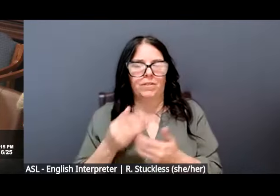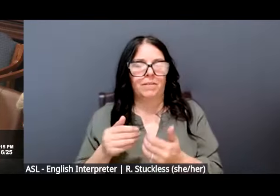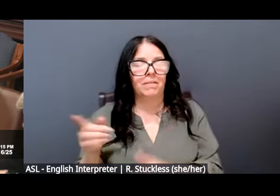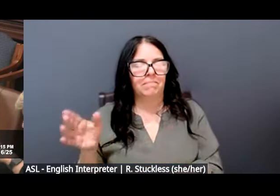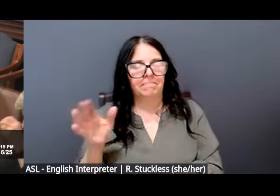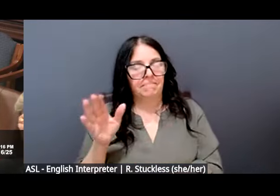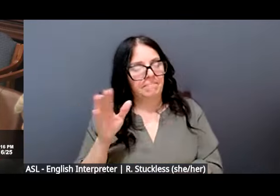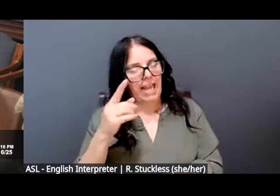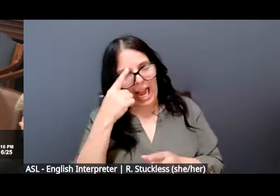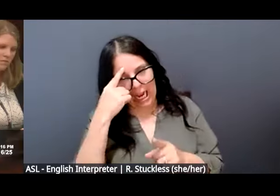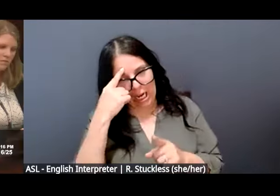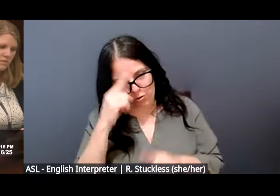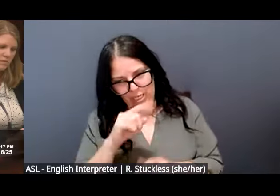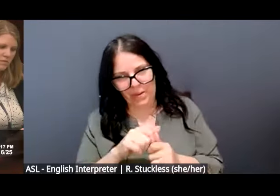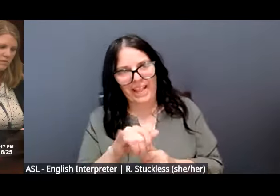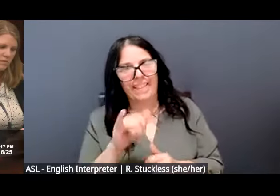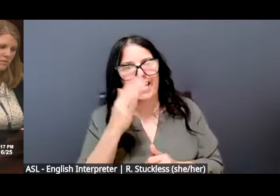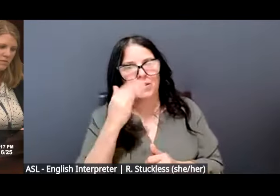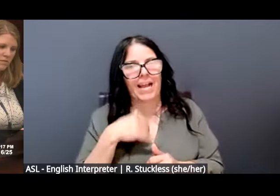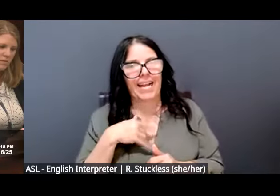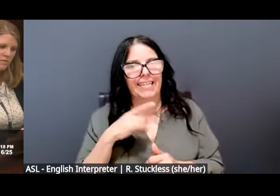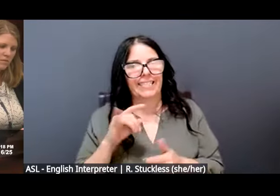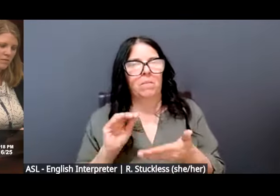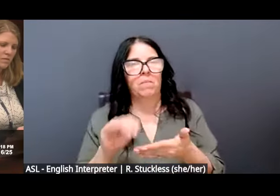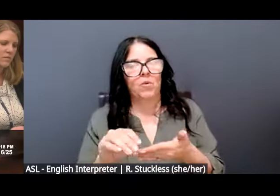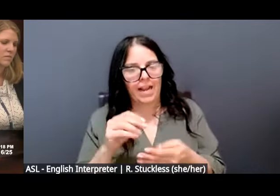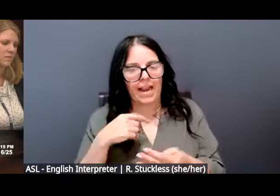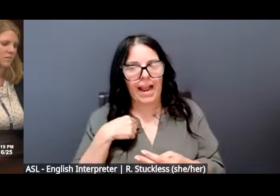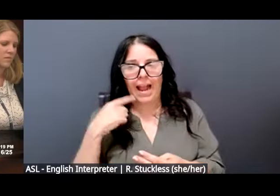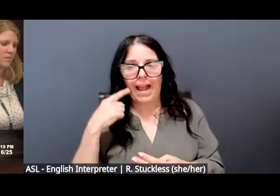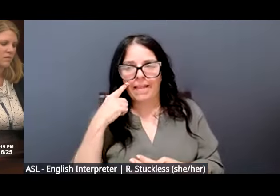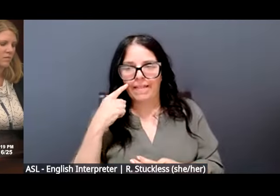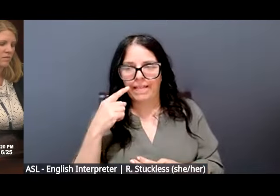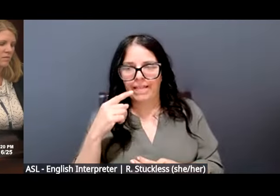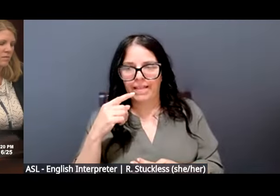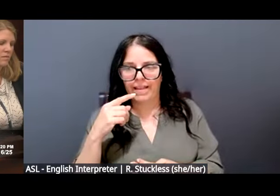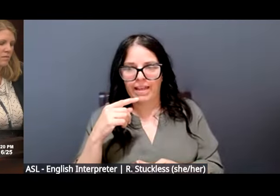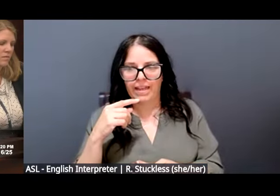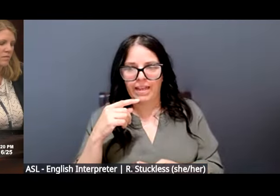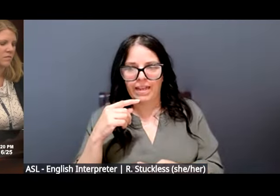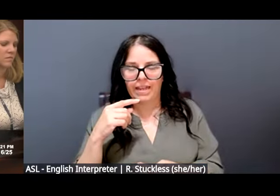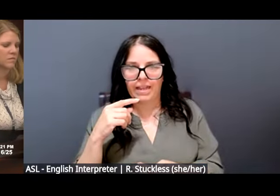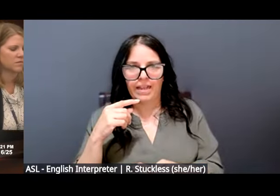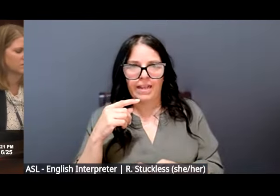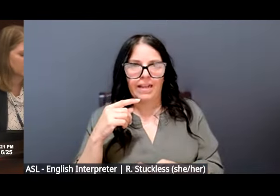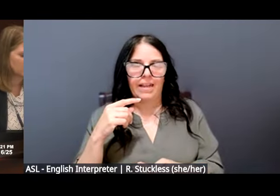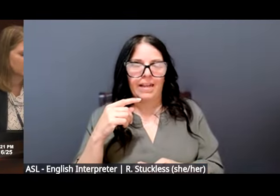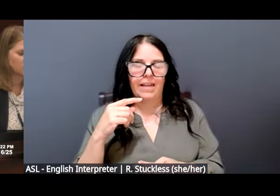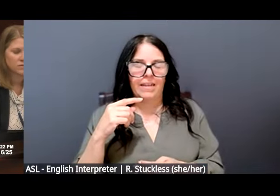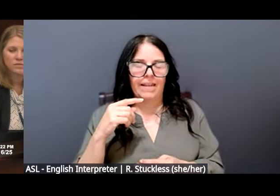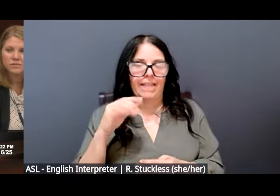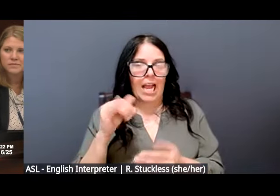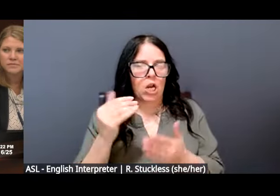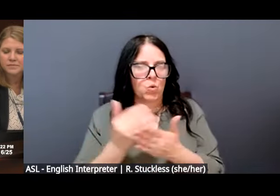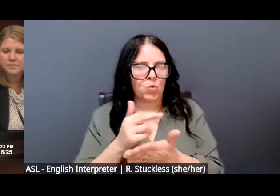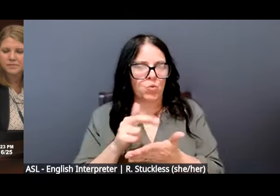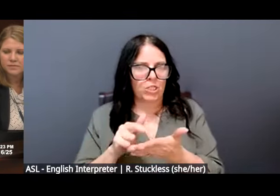that. That's why I put that in there. And I think that's for new registrations to have to show that proof, I thought was a